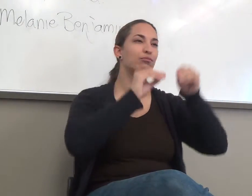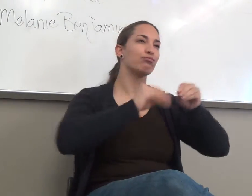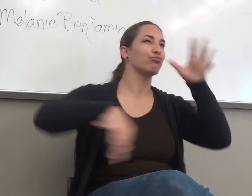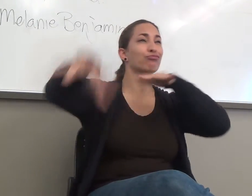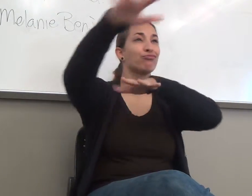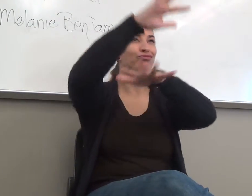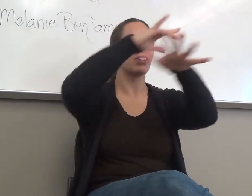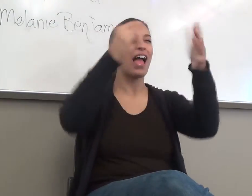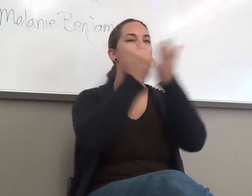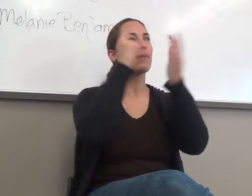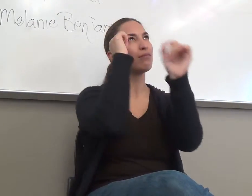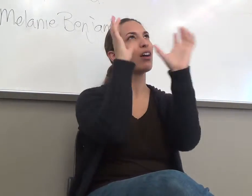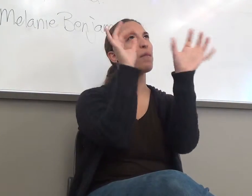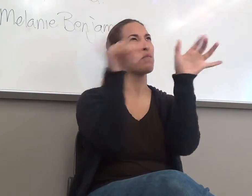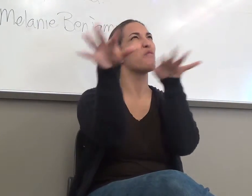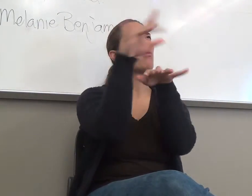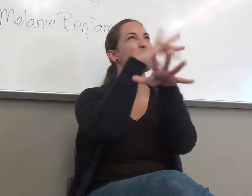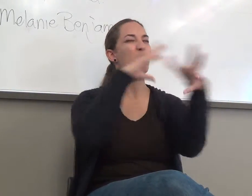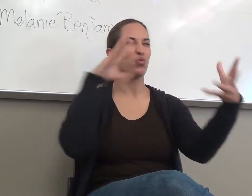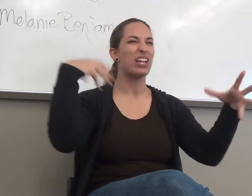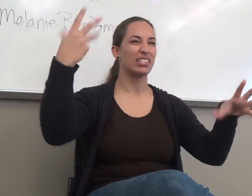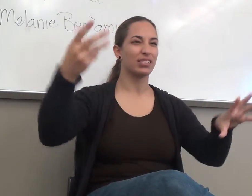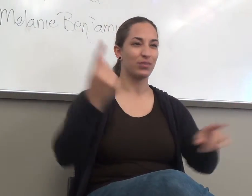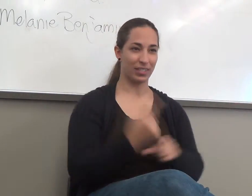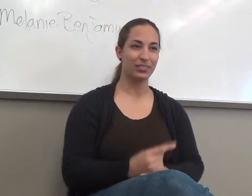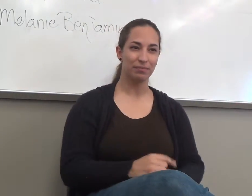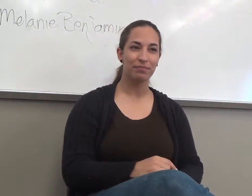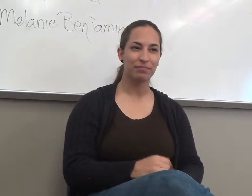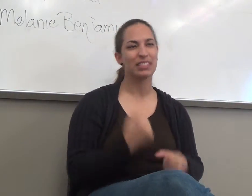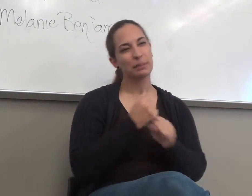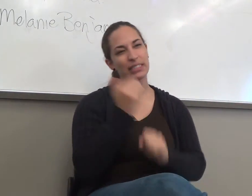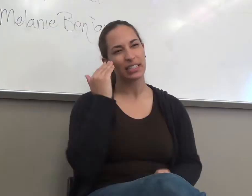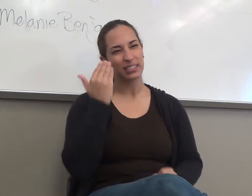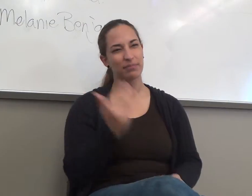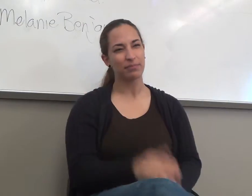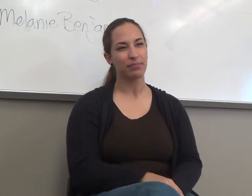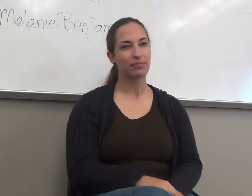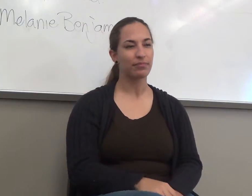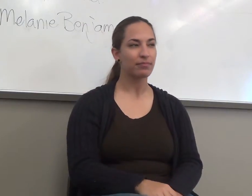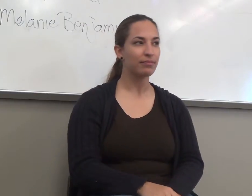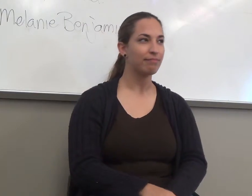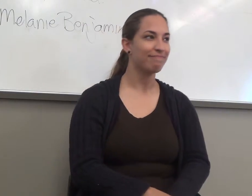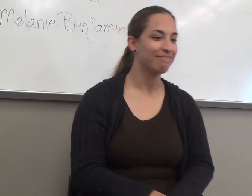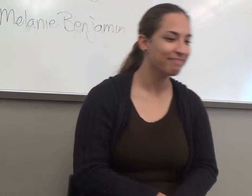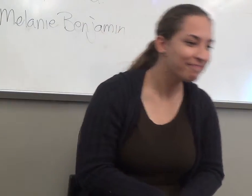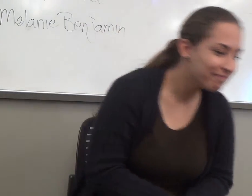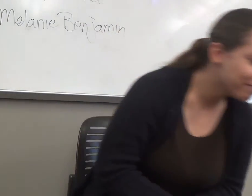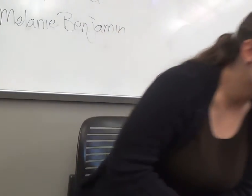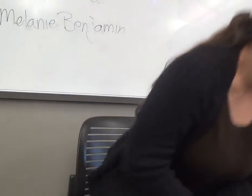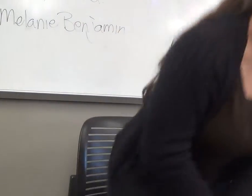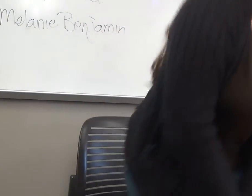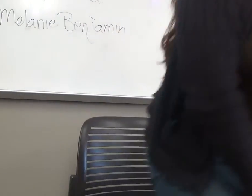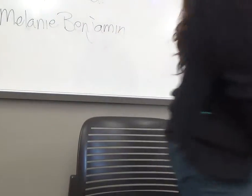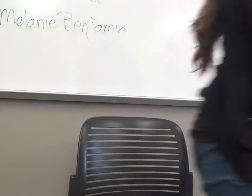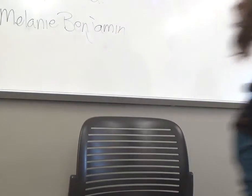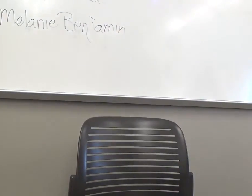word. Does that make sense? Hundreds of motorists screeched to a